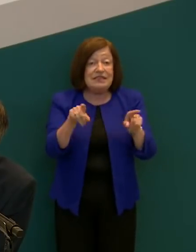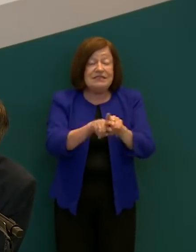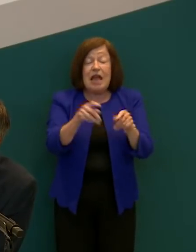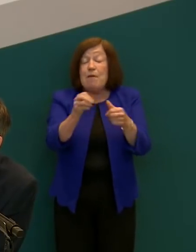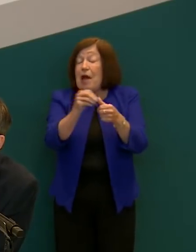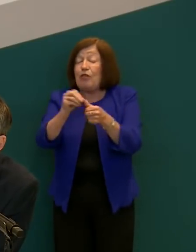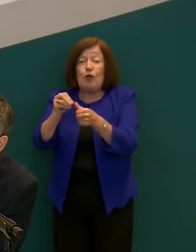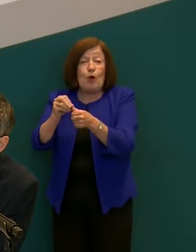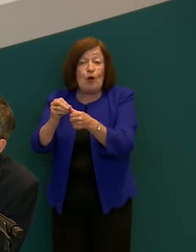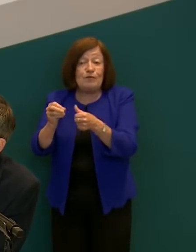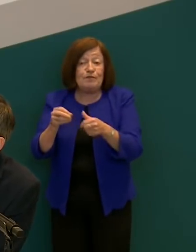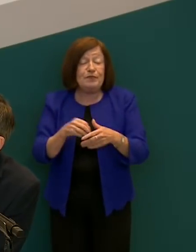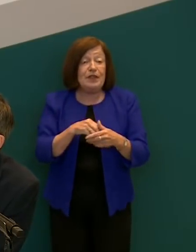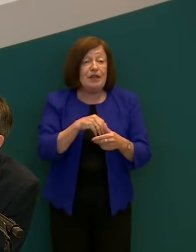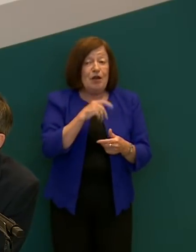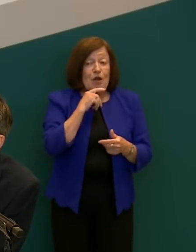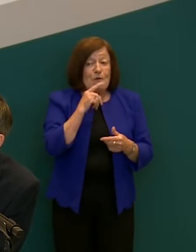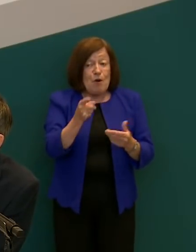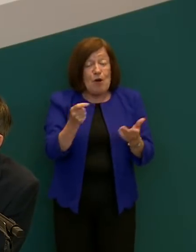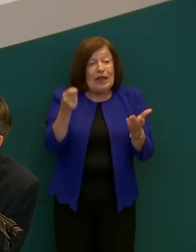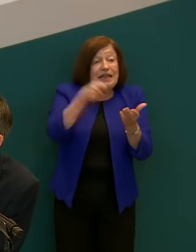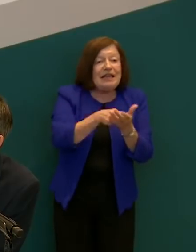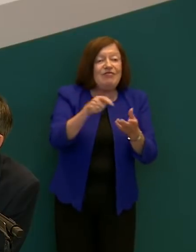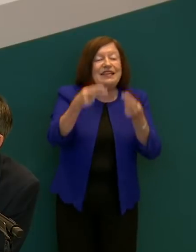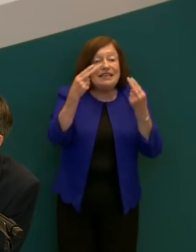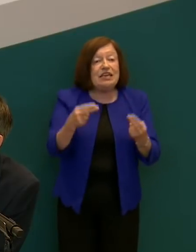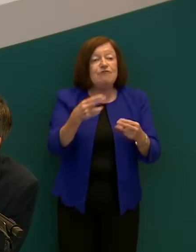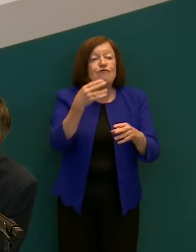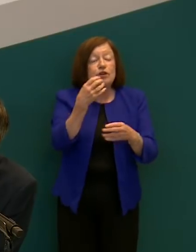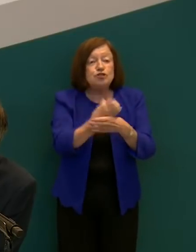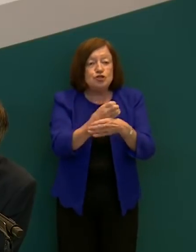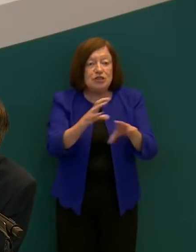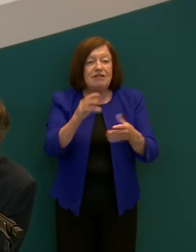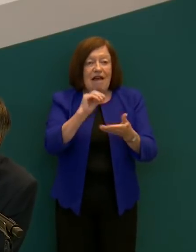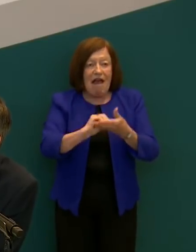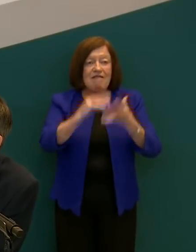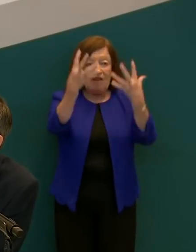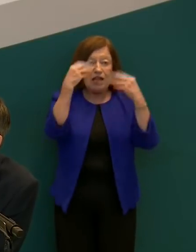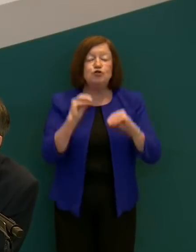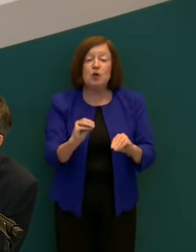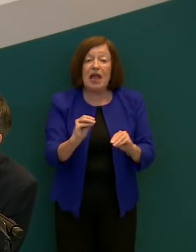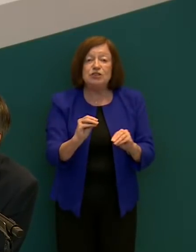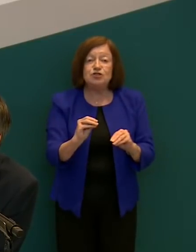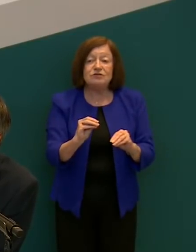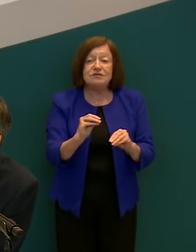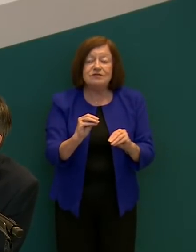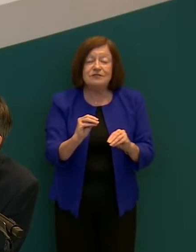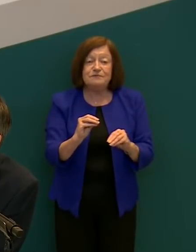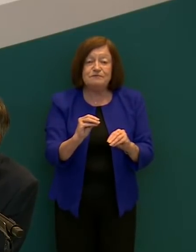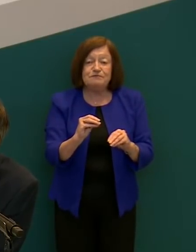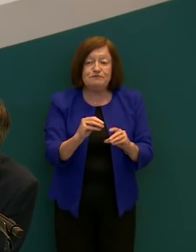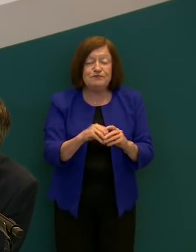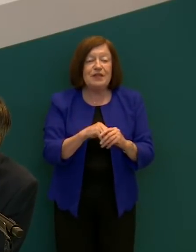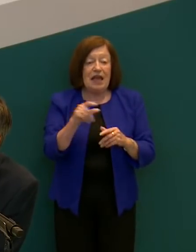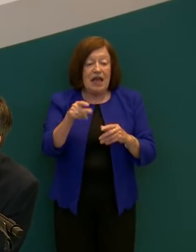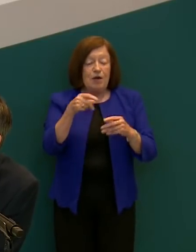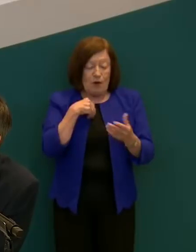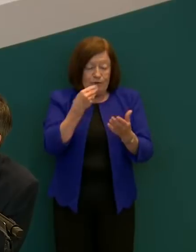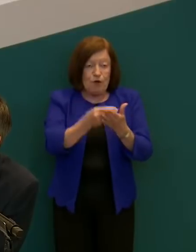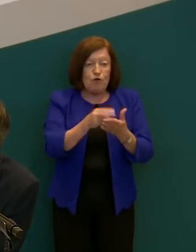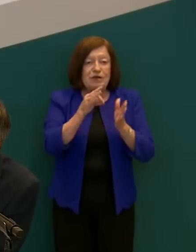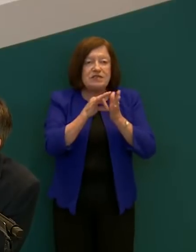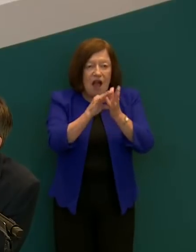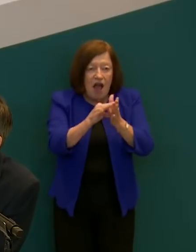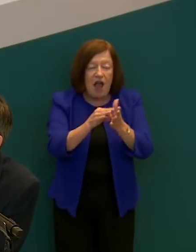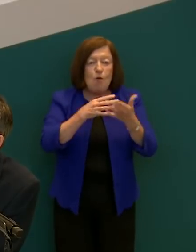sector. But balance that against the need for children to have an education. And in light of guidance and